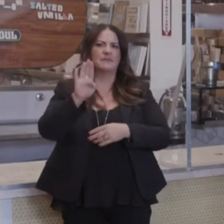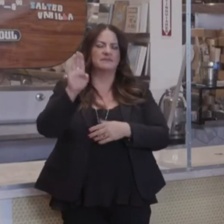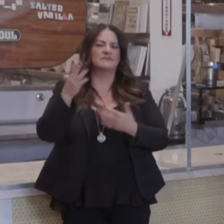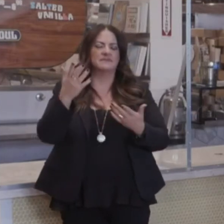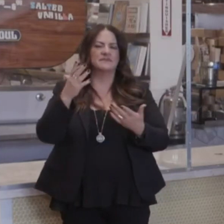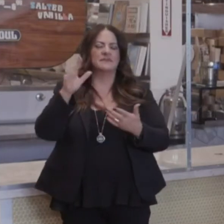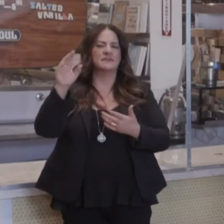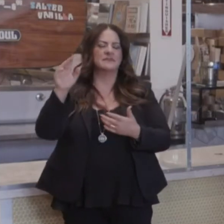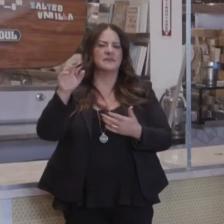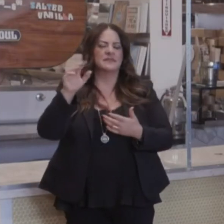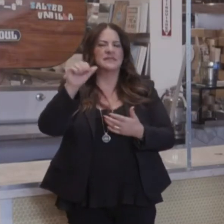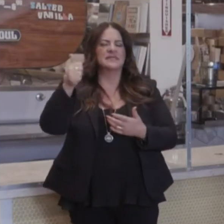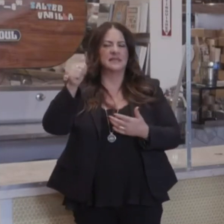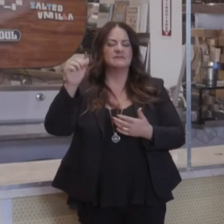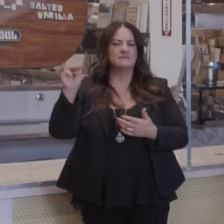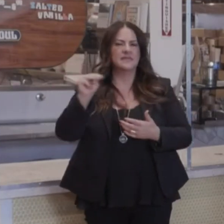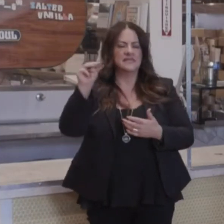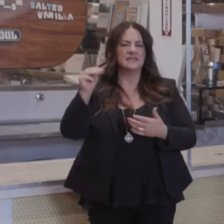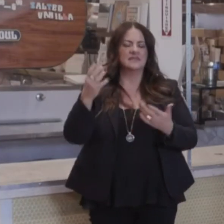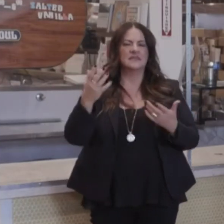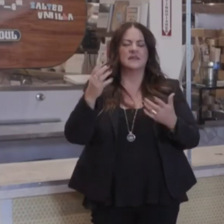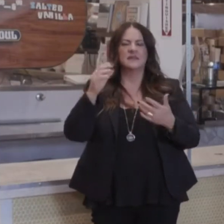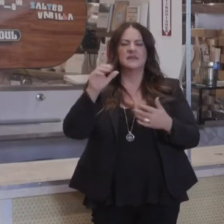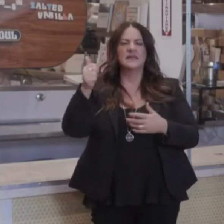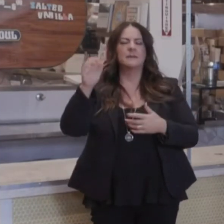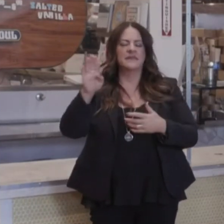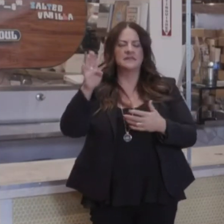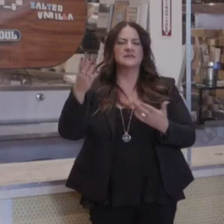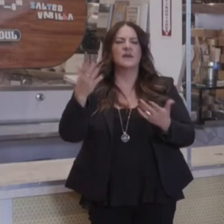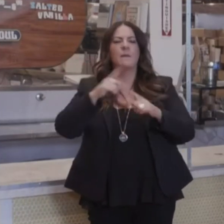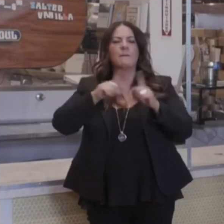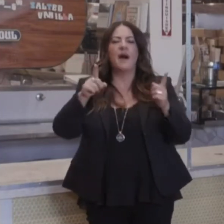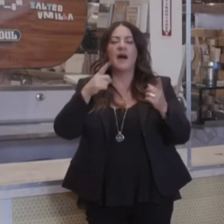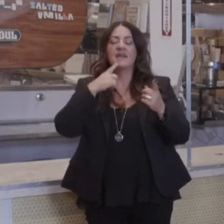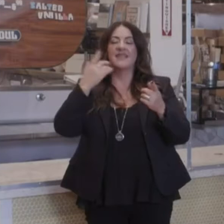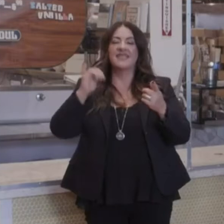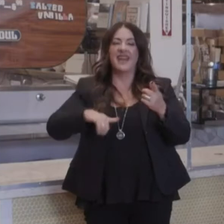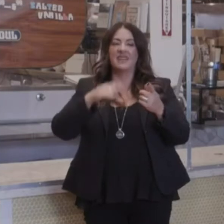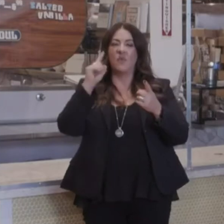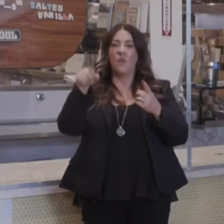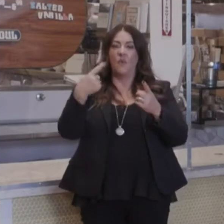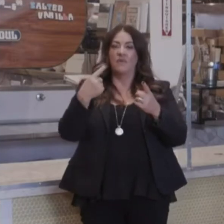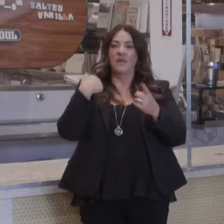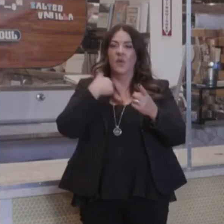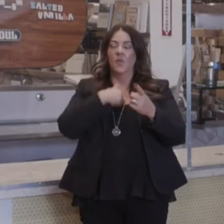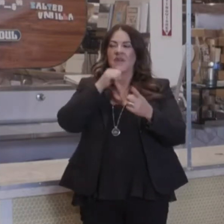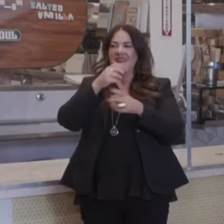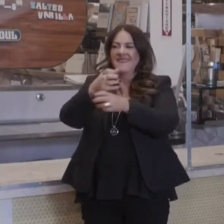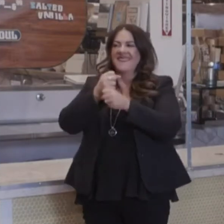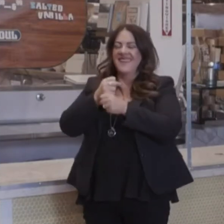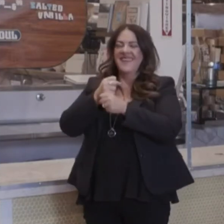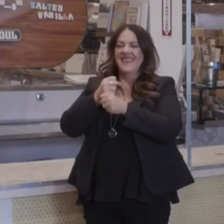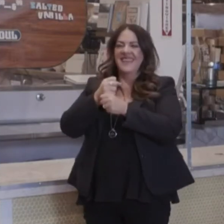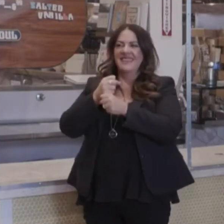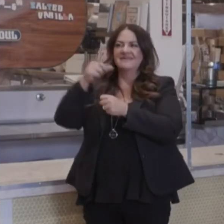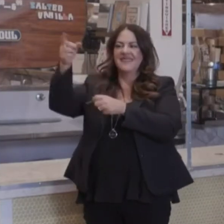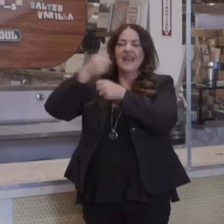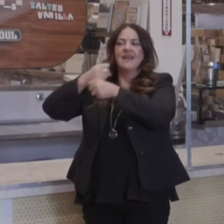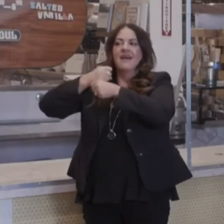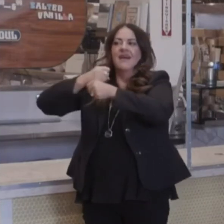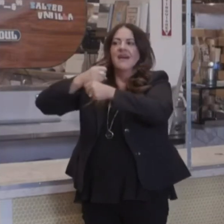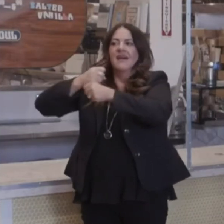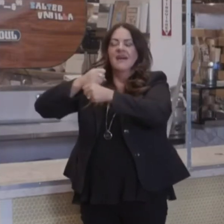about 200,000 doses every single day. The only constraint is manufactured supply. We're not getting enough into the state